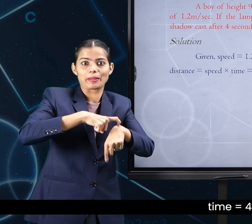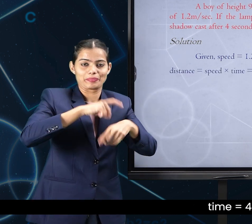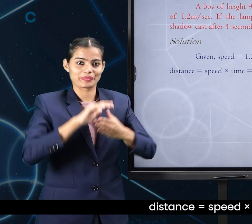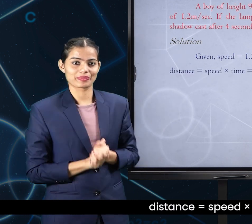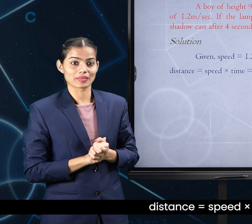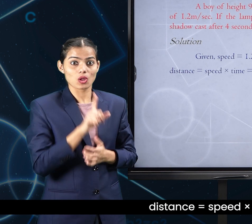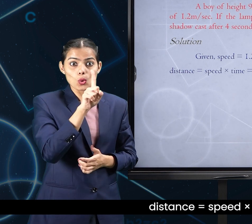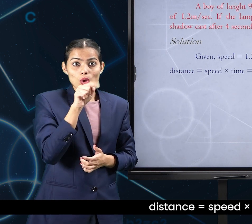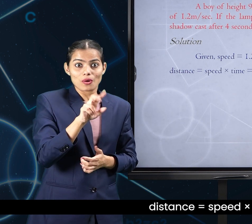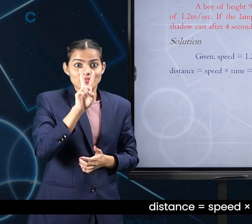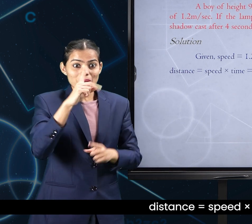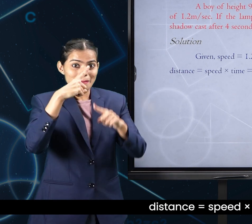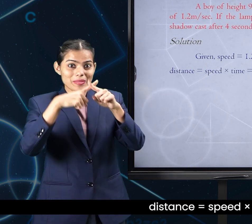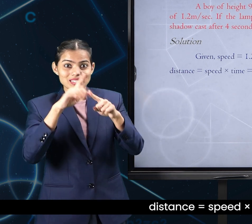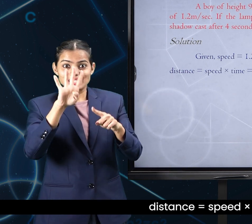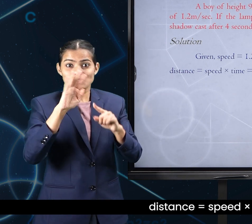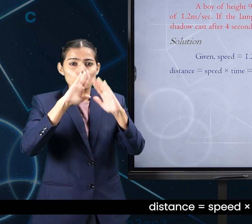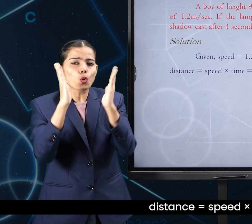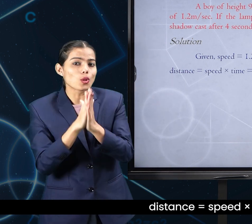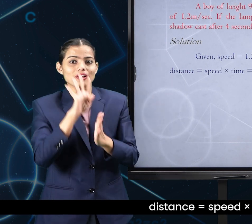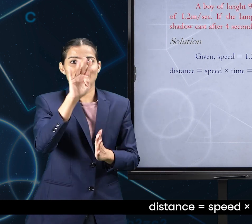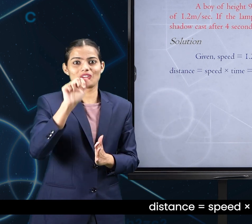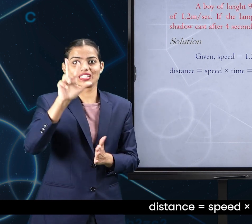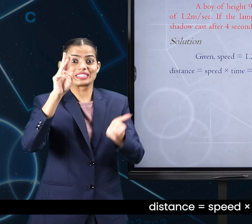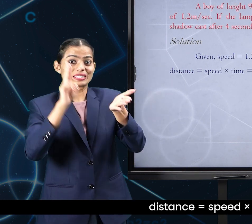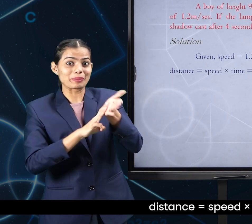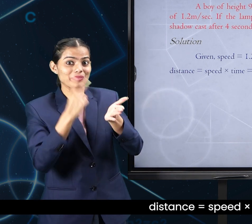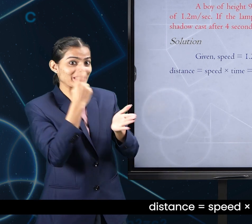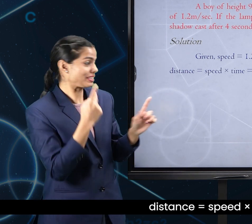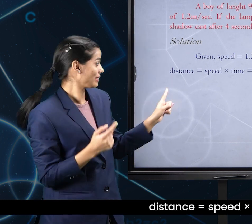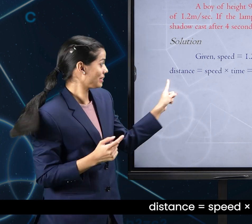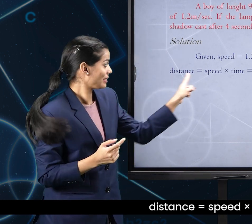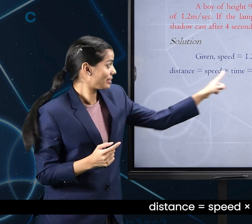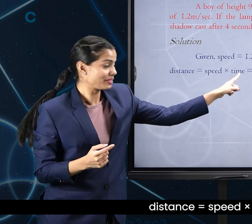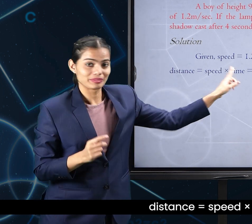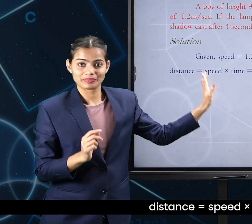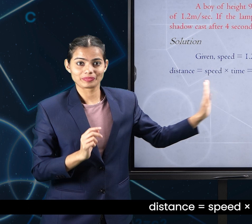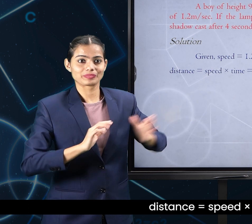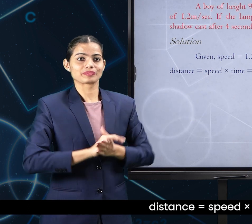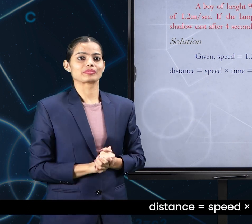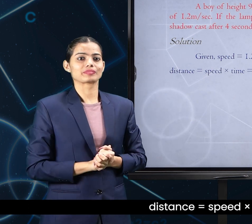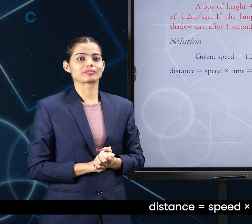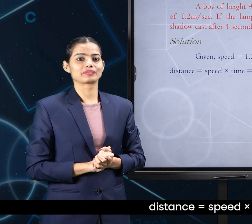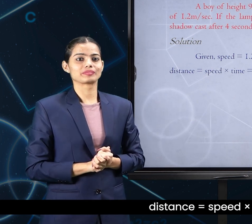Time is equal to 1.2 into 4 is equal to 4.8 meter.